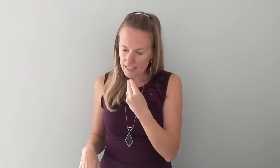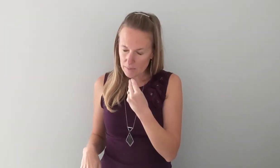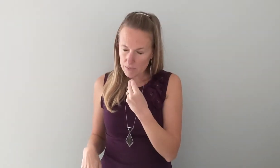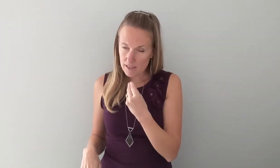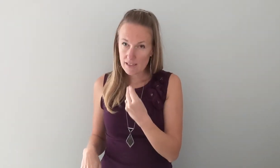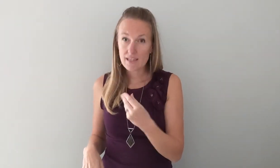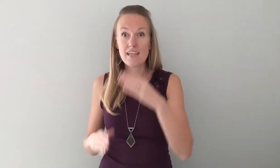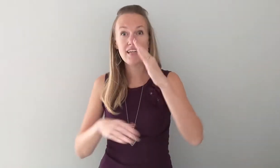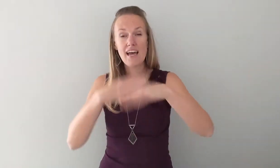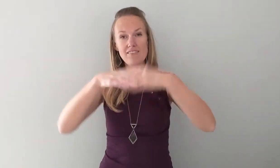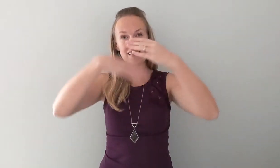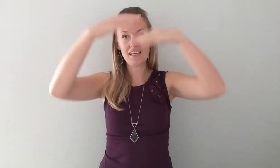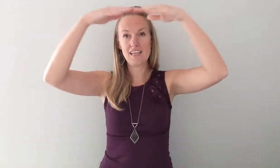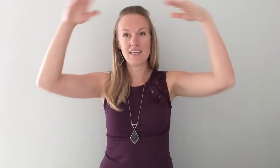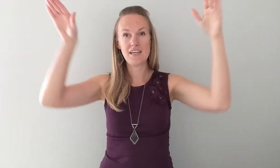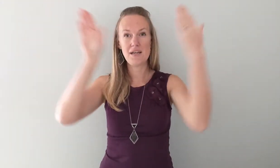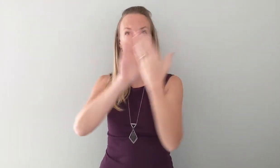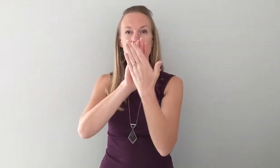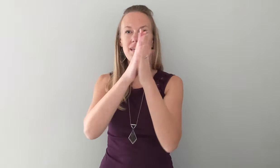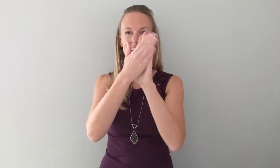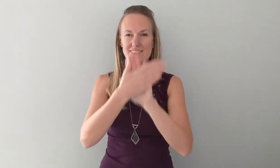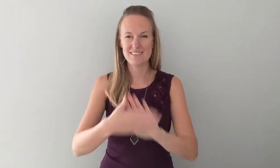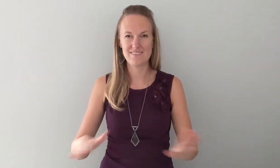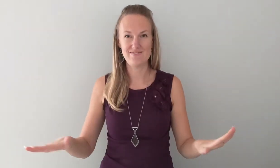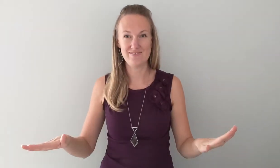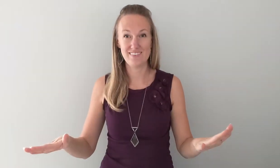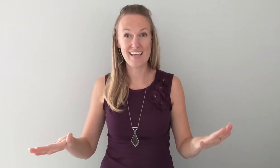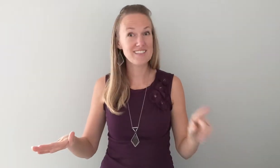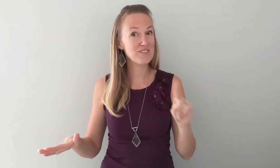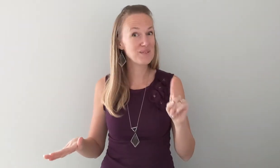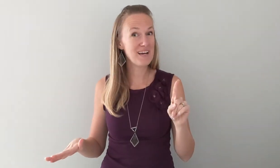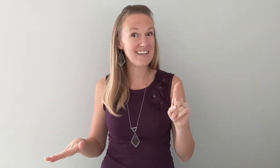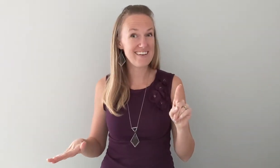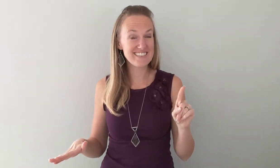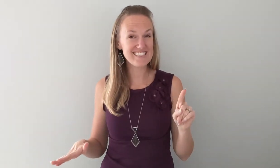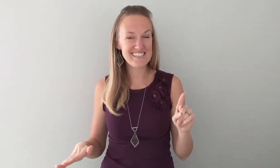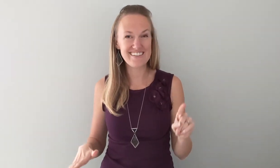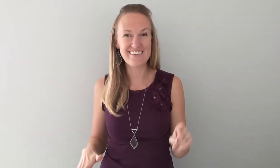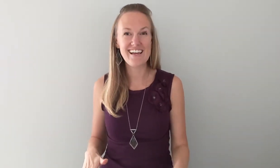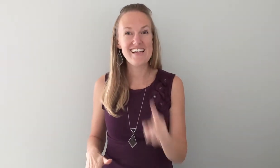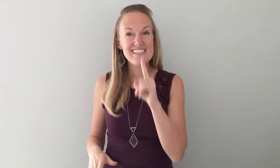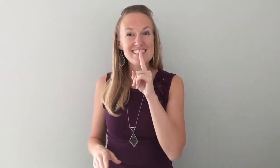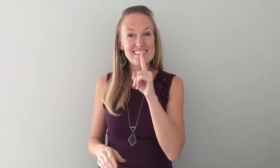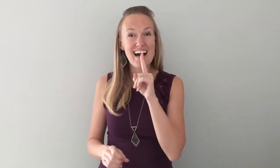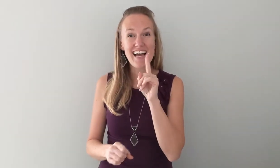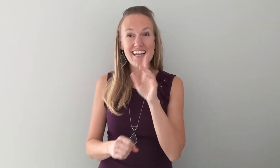sleep in heavenly peace. Okay, that's verse 1. Now verse 2.